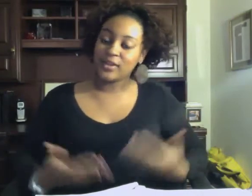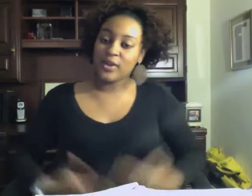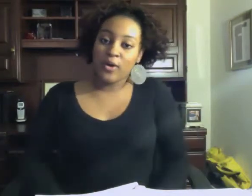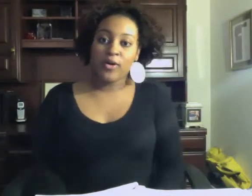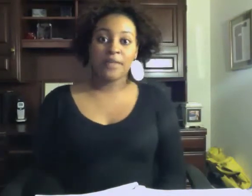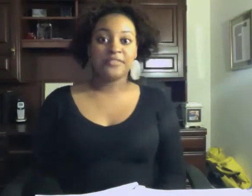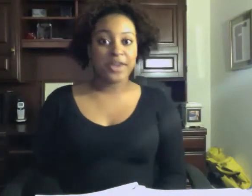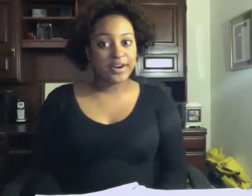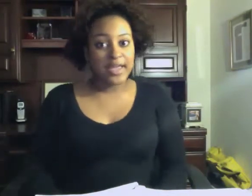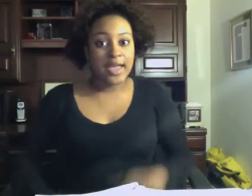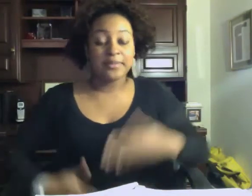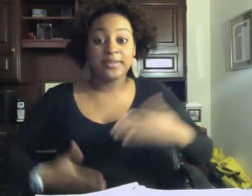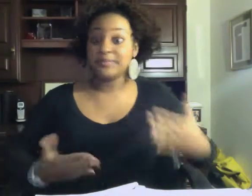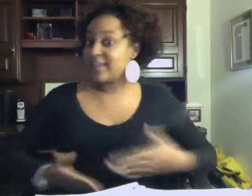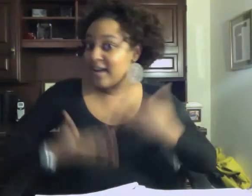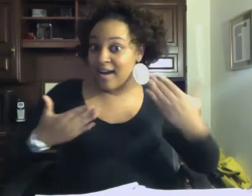or I'm very happy.